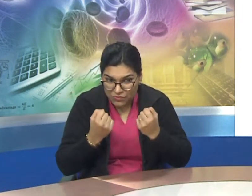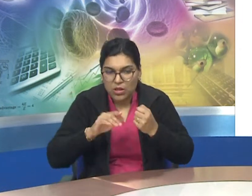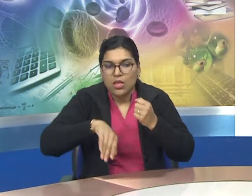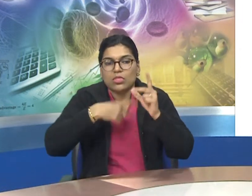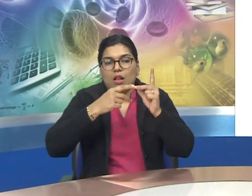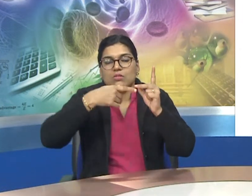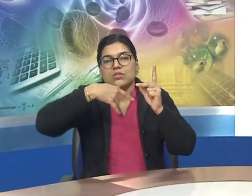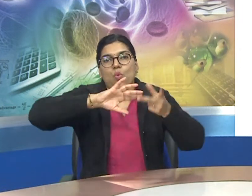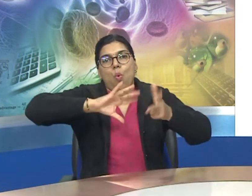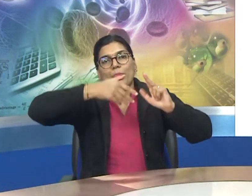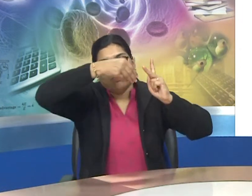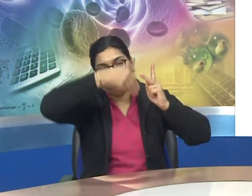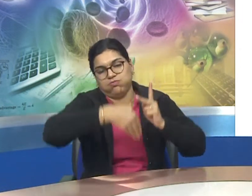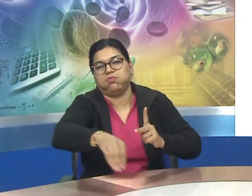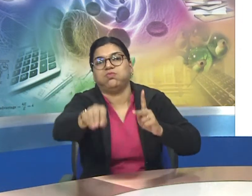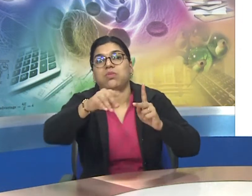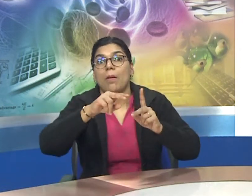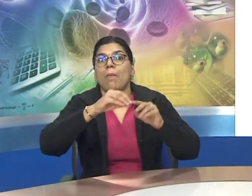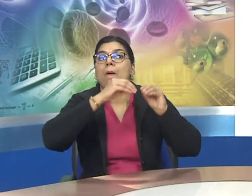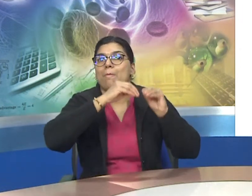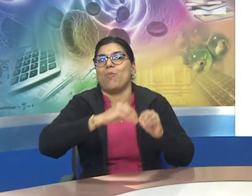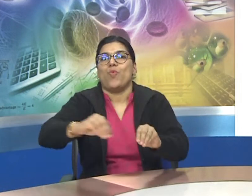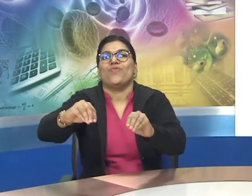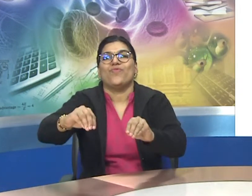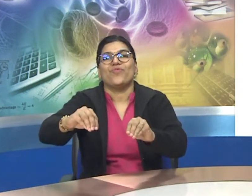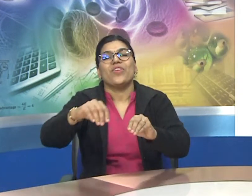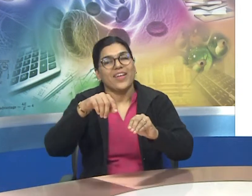movement is because of the kinetic energy.